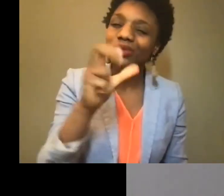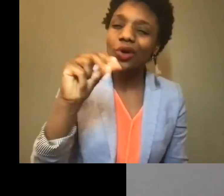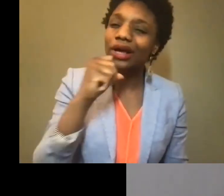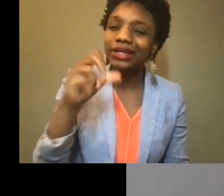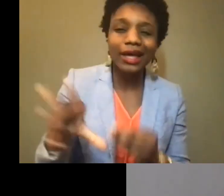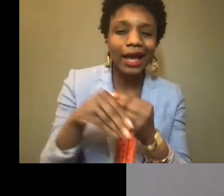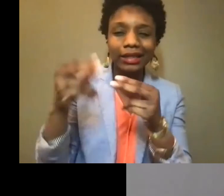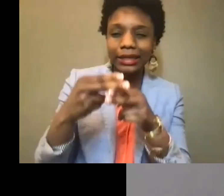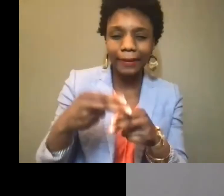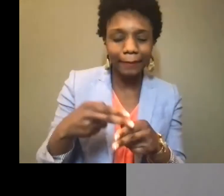it.